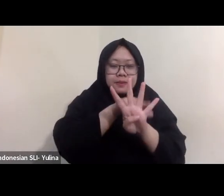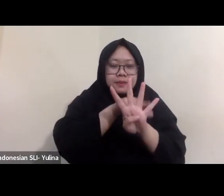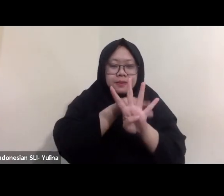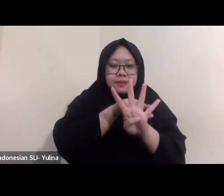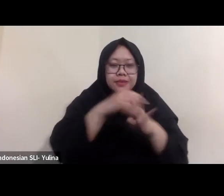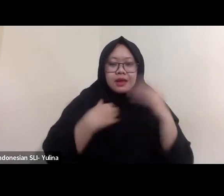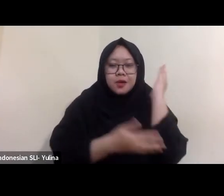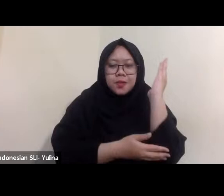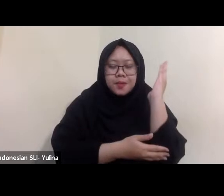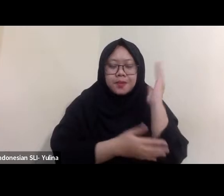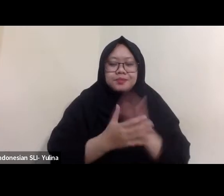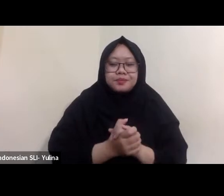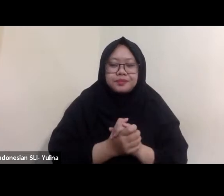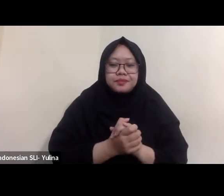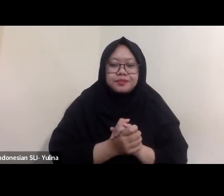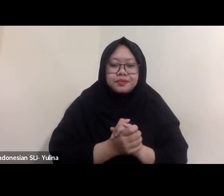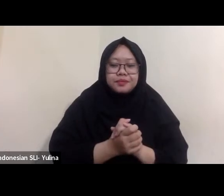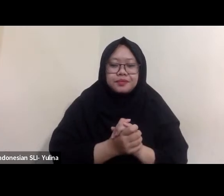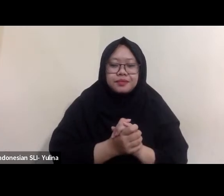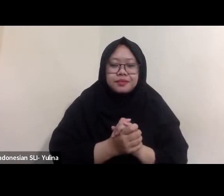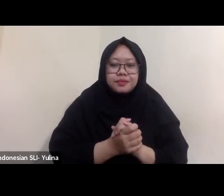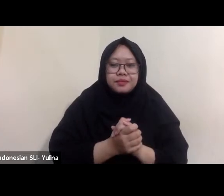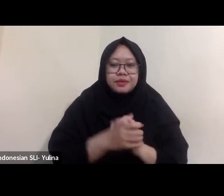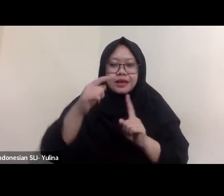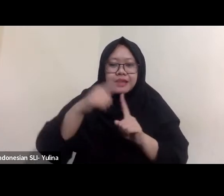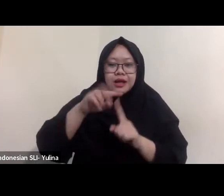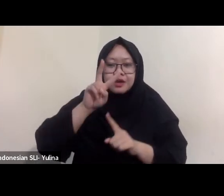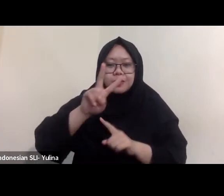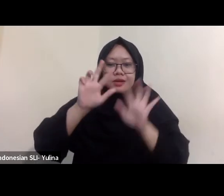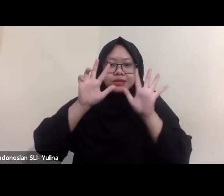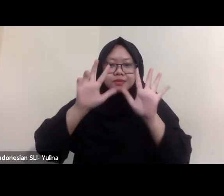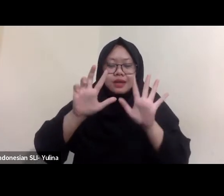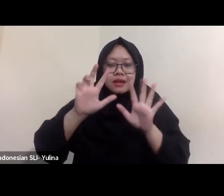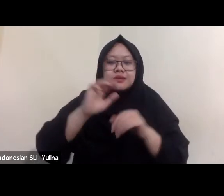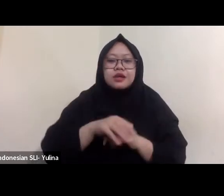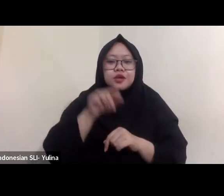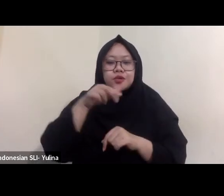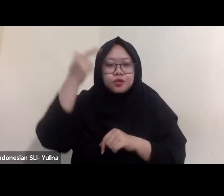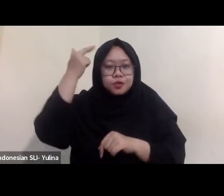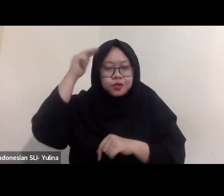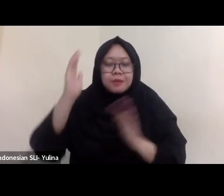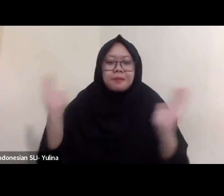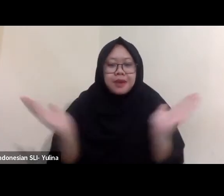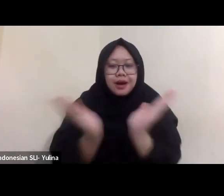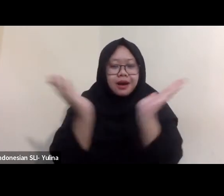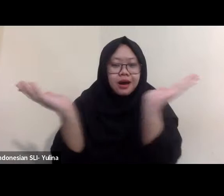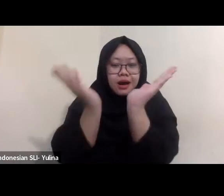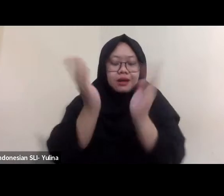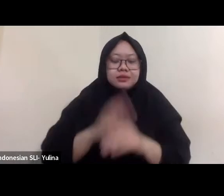29th of June with the topic of empowering youth with 21st century skill.